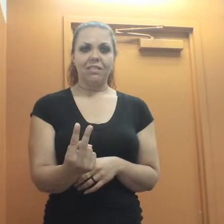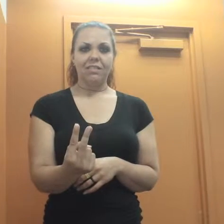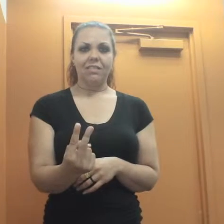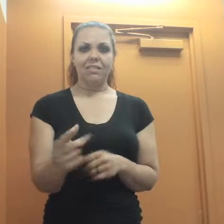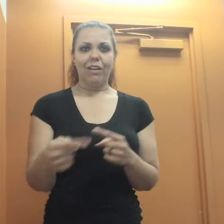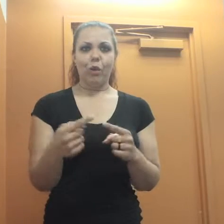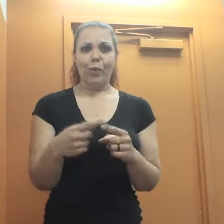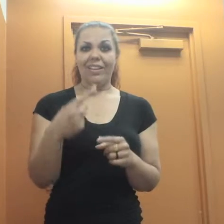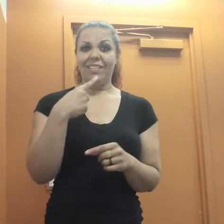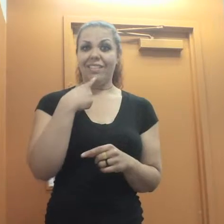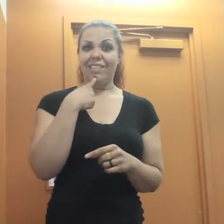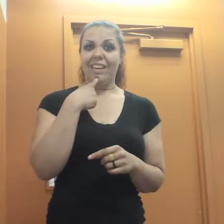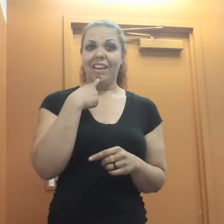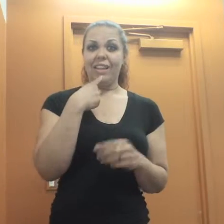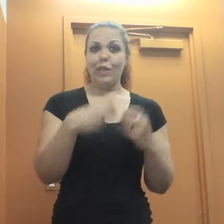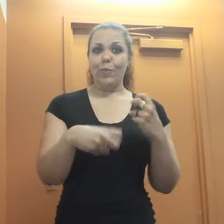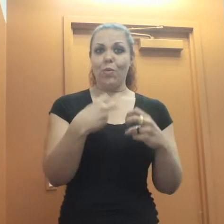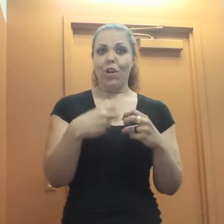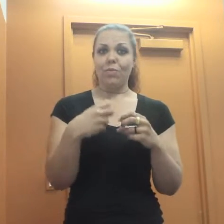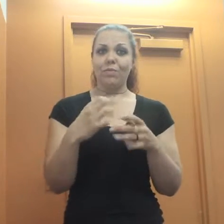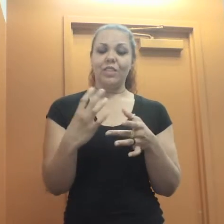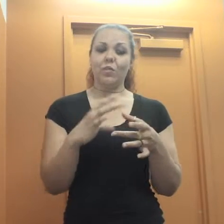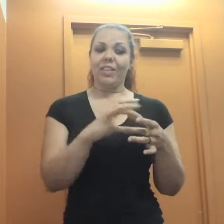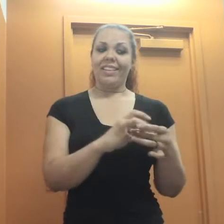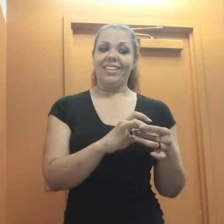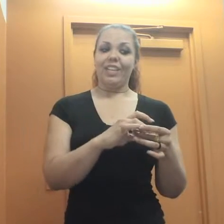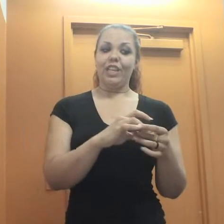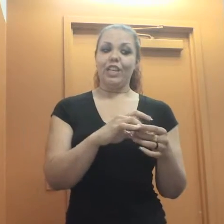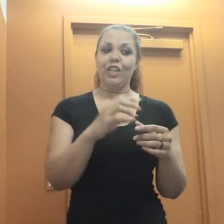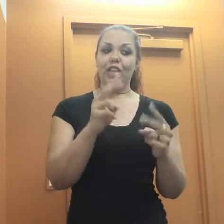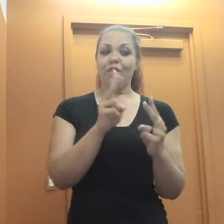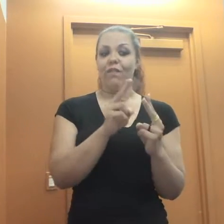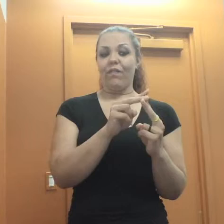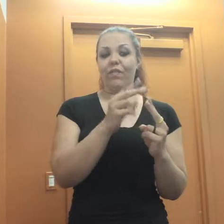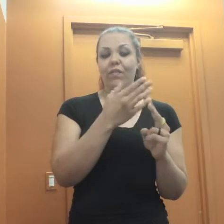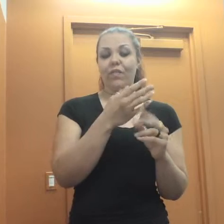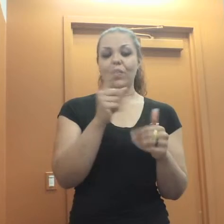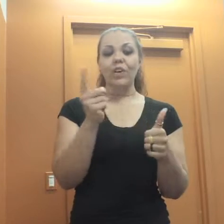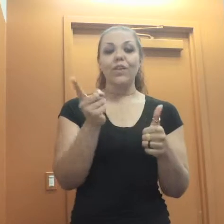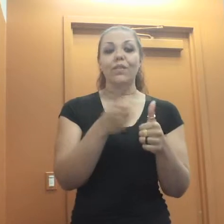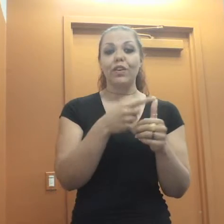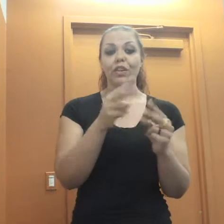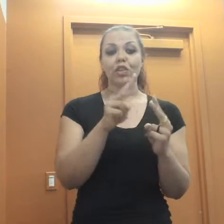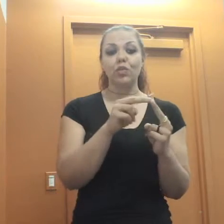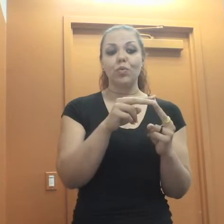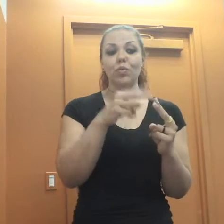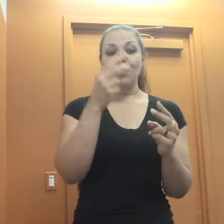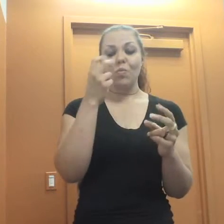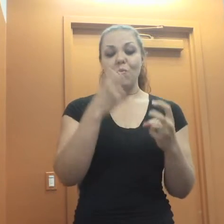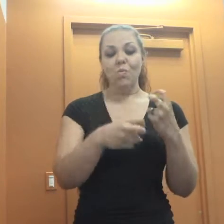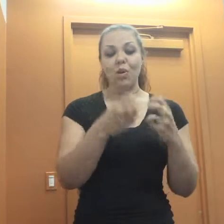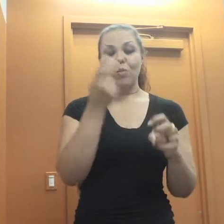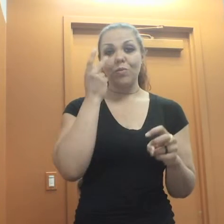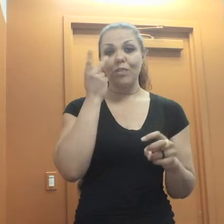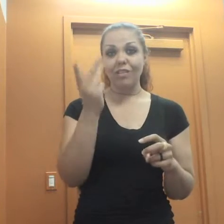this problem is related to the first two problems we've seen, what I mean is that in the first two problems, we were given